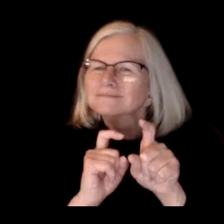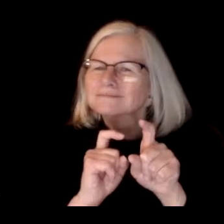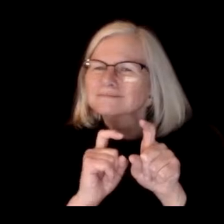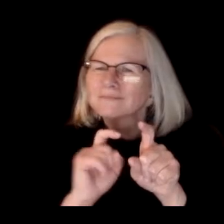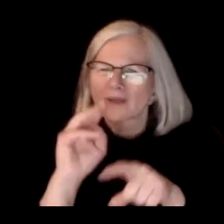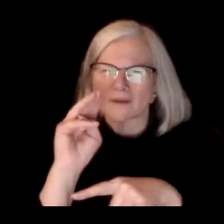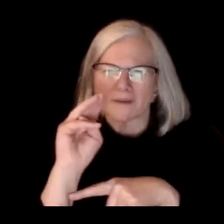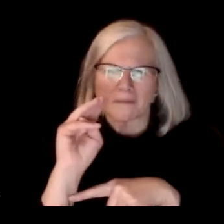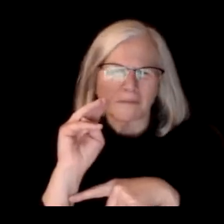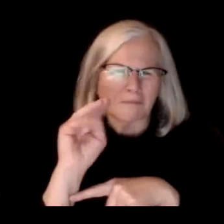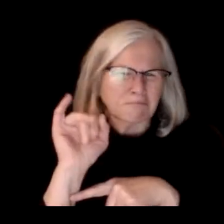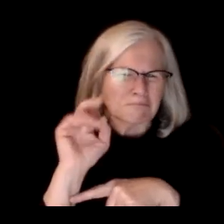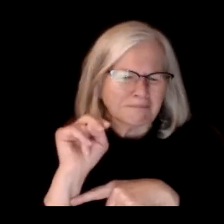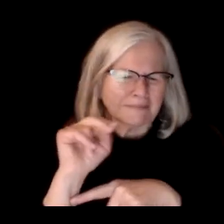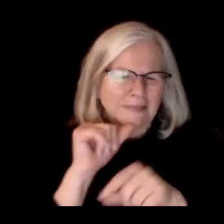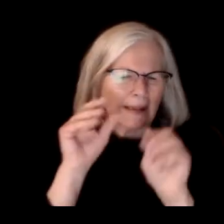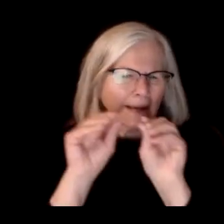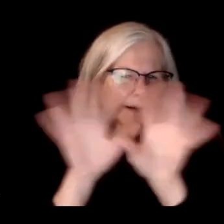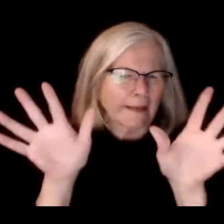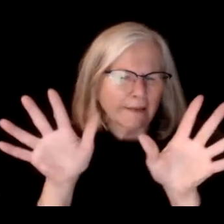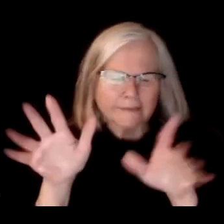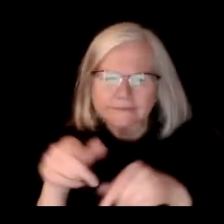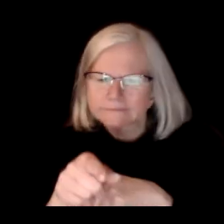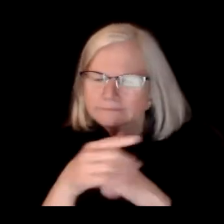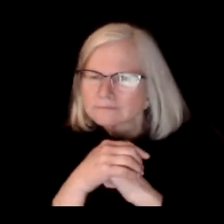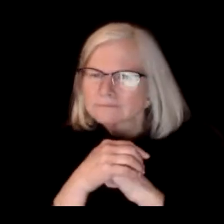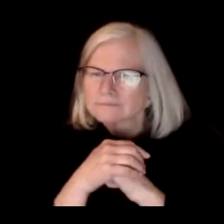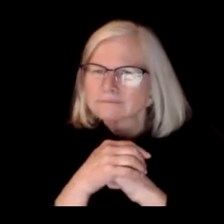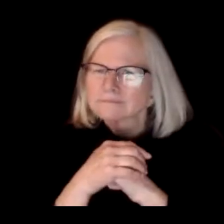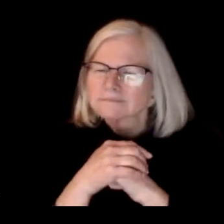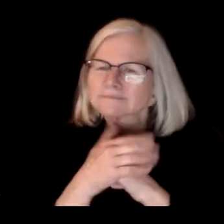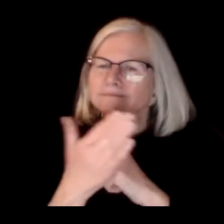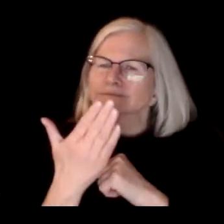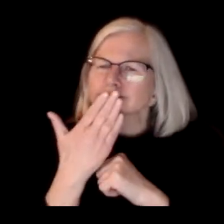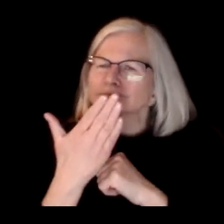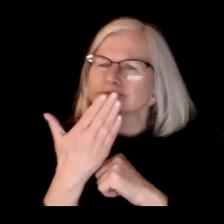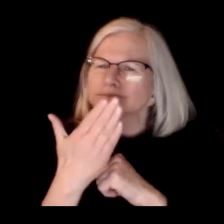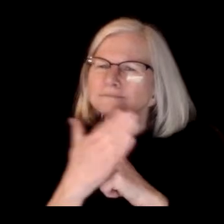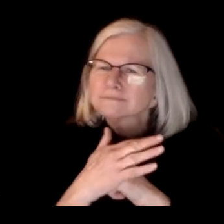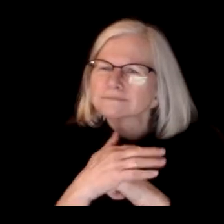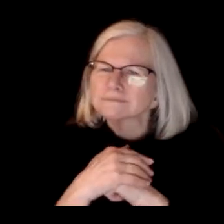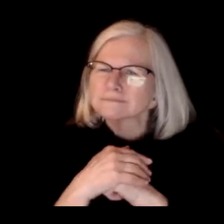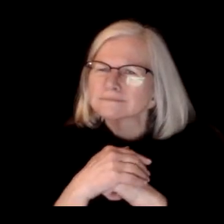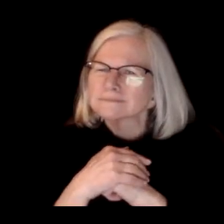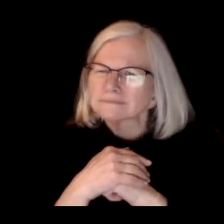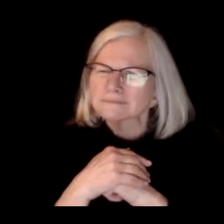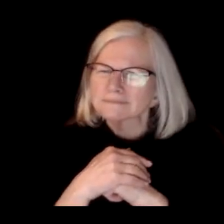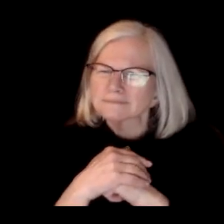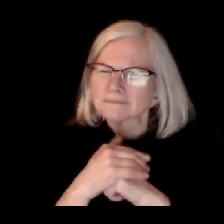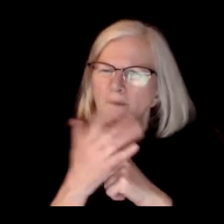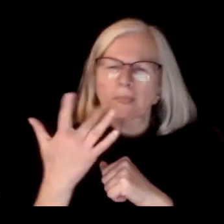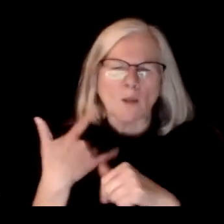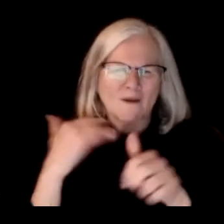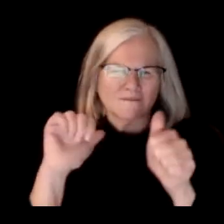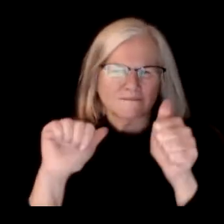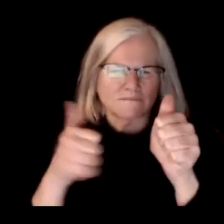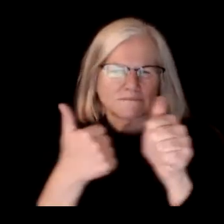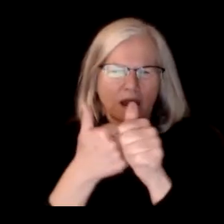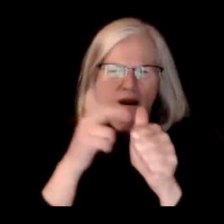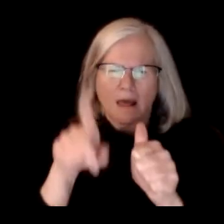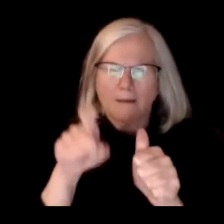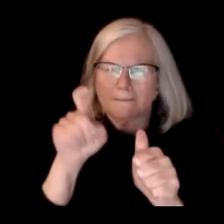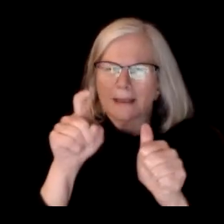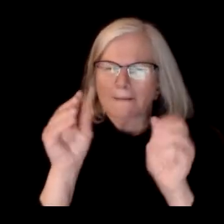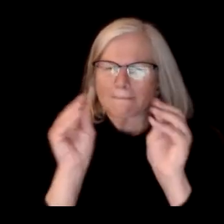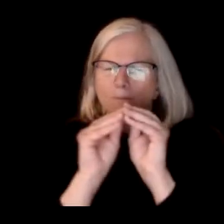I'd like to follow up on just the question that my colleague asked, just so that I want to get a better understanding of this. It sounds like what